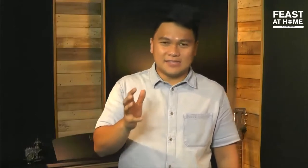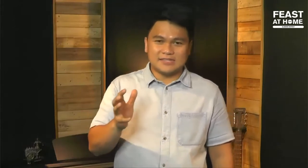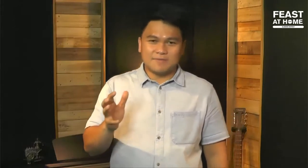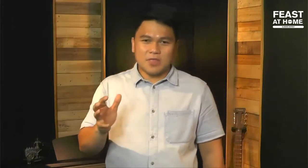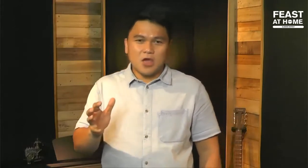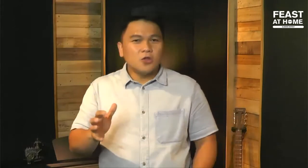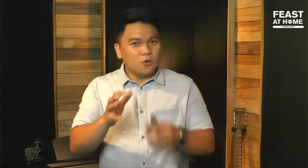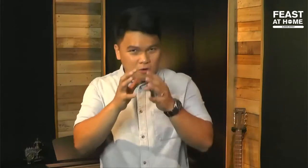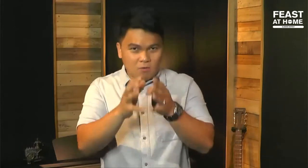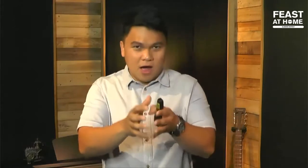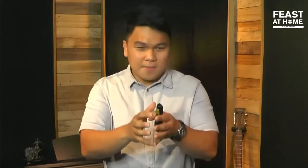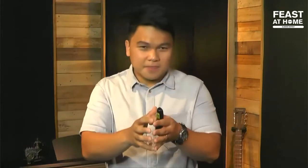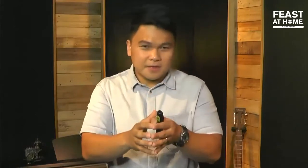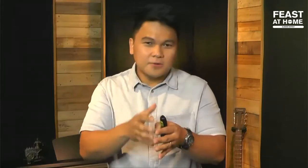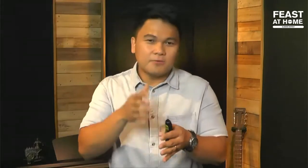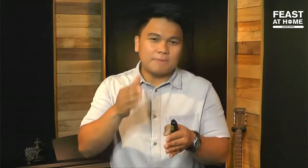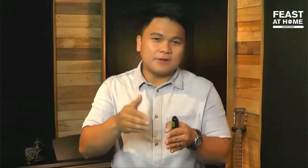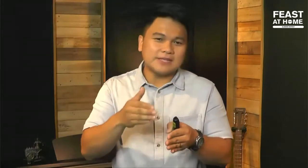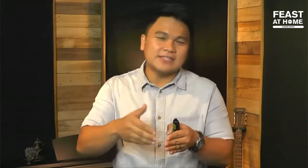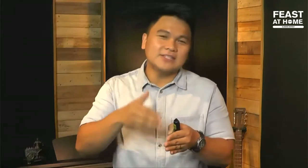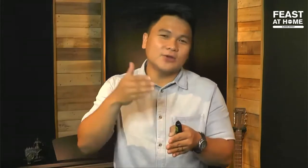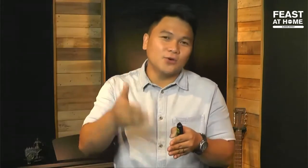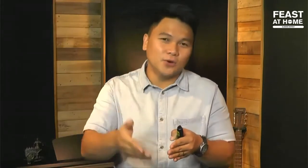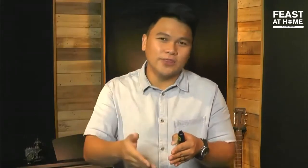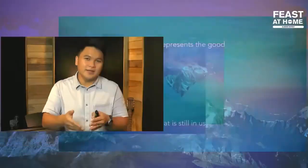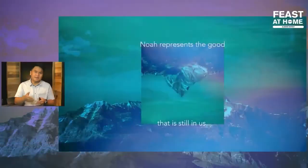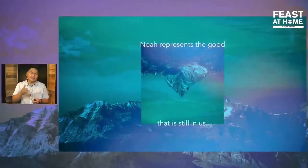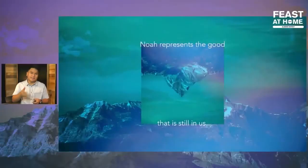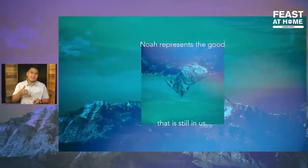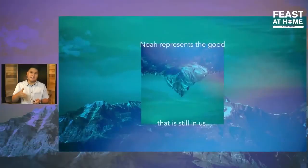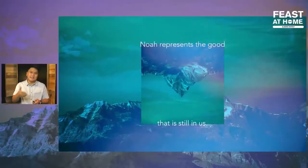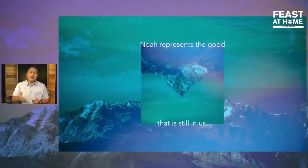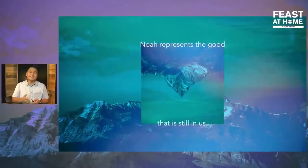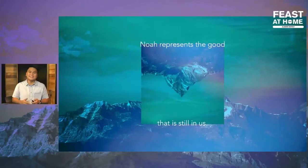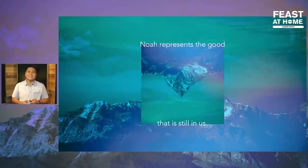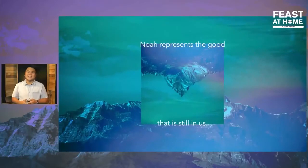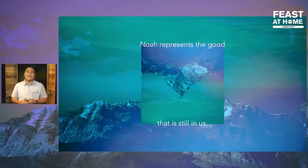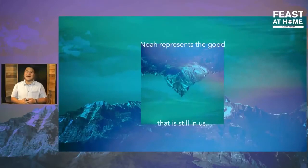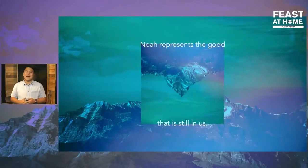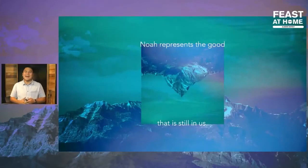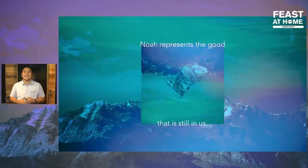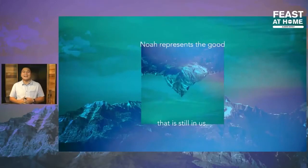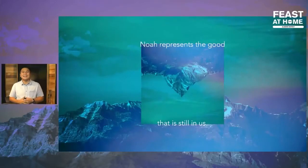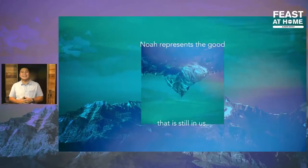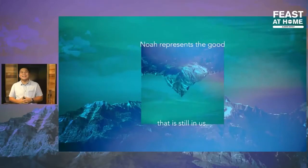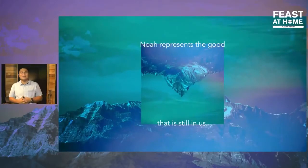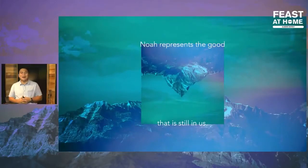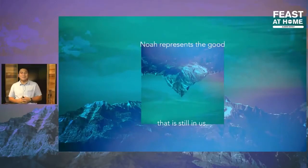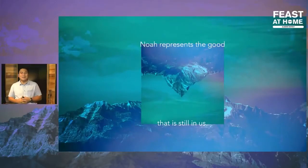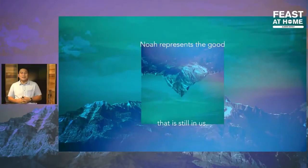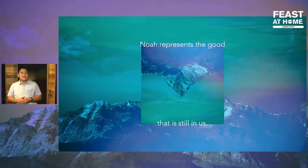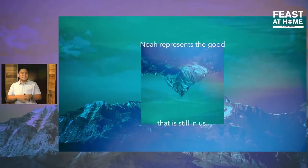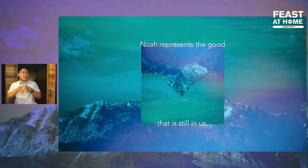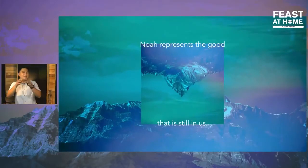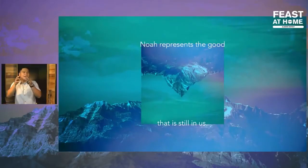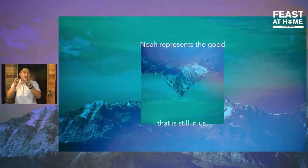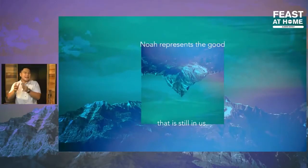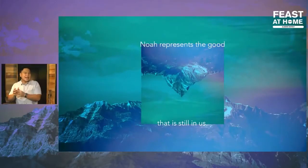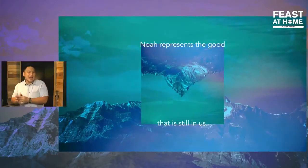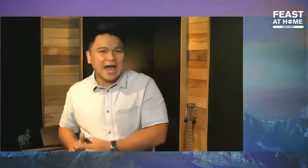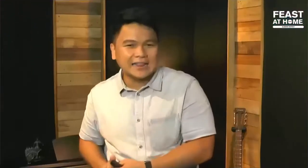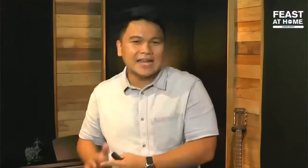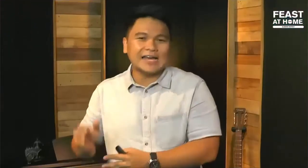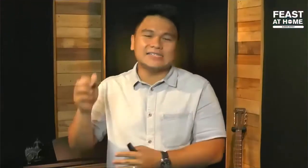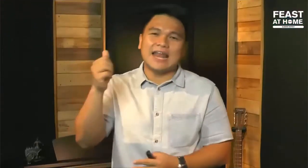in this. Noah represents the good that is still in us. Ayan, ang ganda niyan, di ba? Na sa kabila